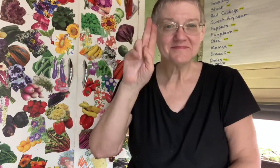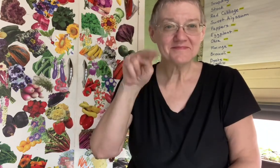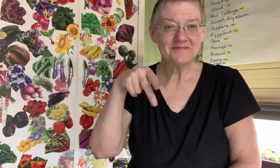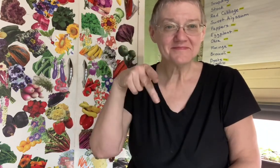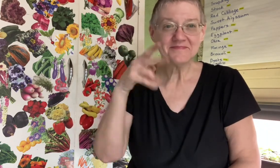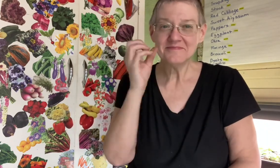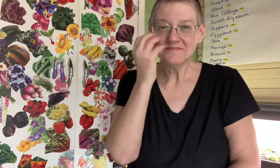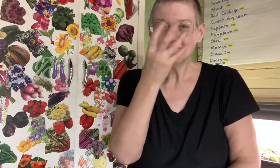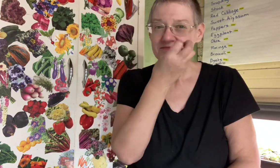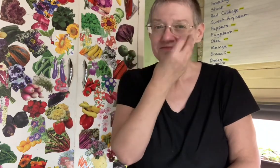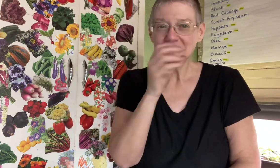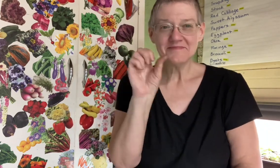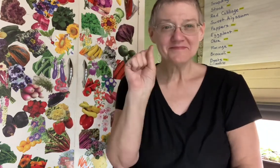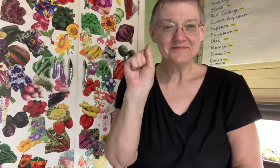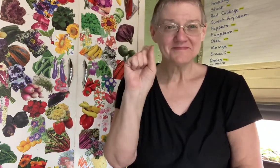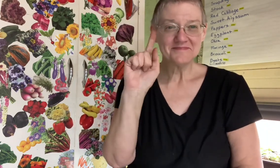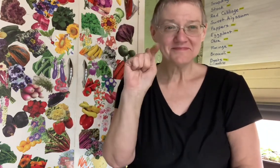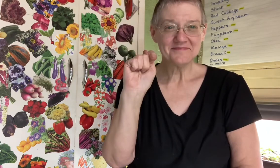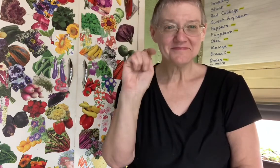the flowers stalk.